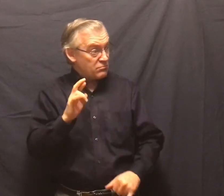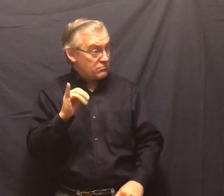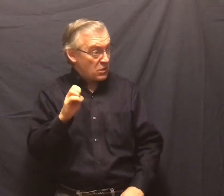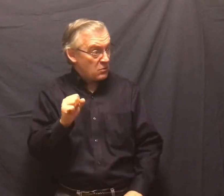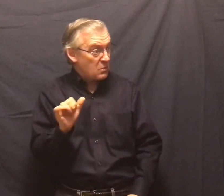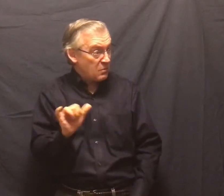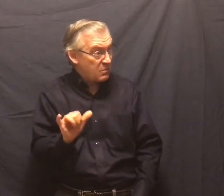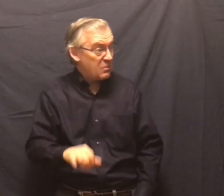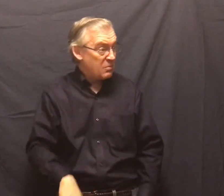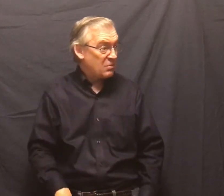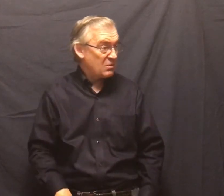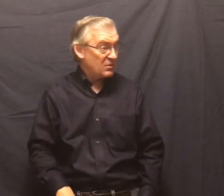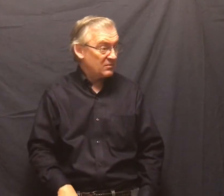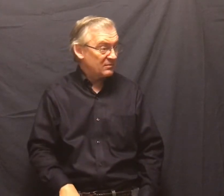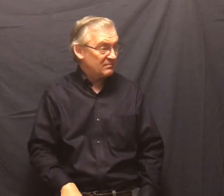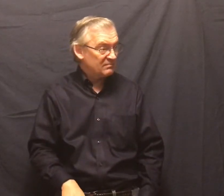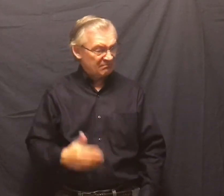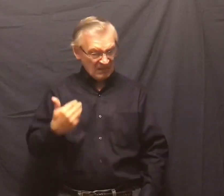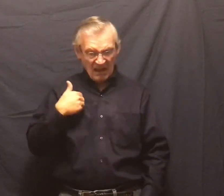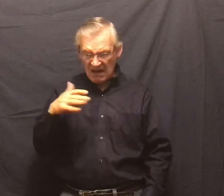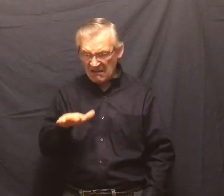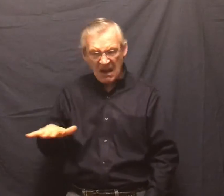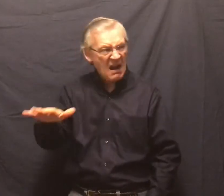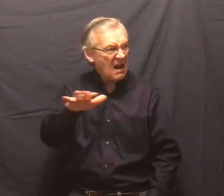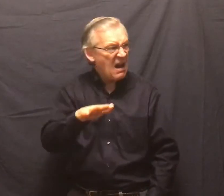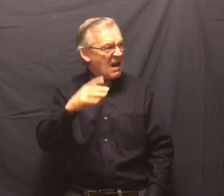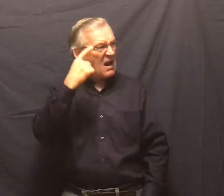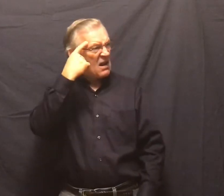They's a place for alfalfa and plenty water to flood it.